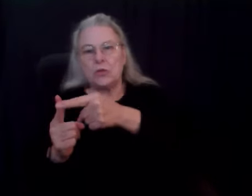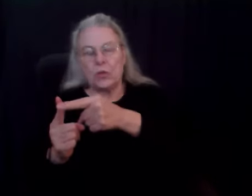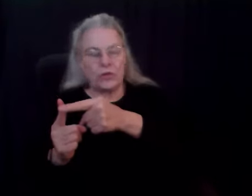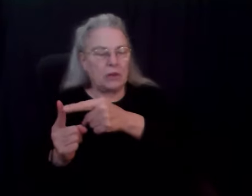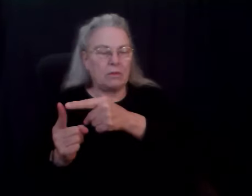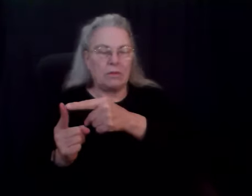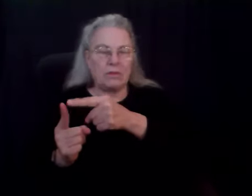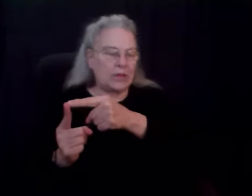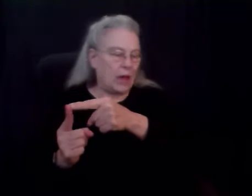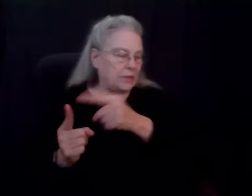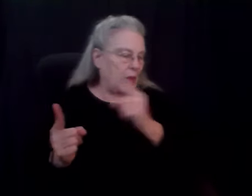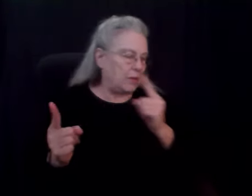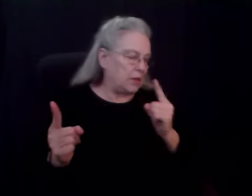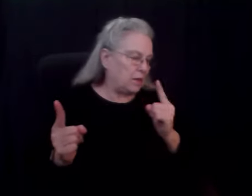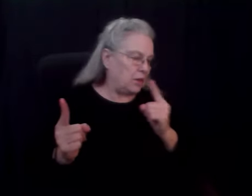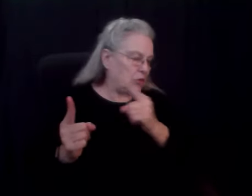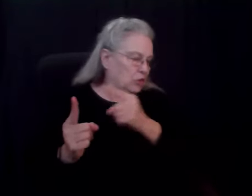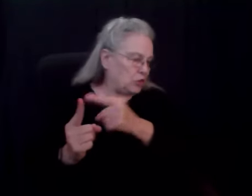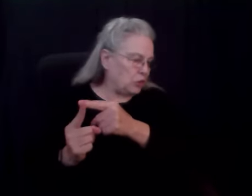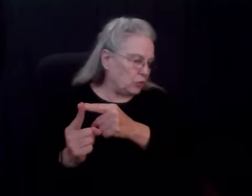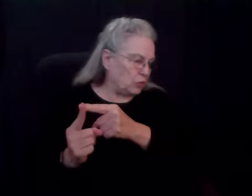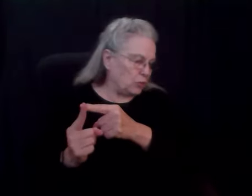the non-dominant. To.